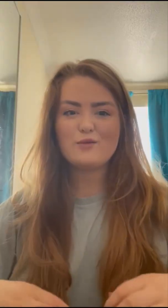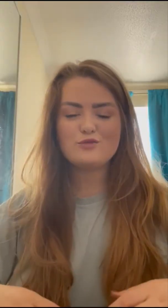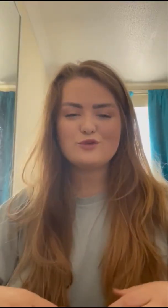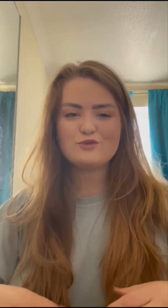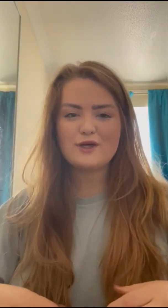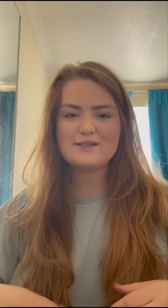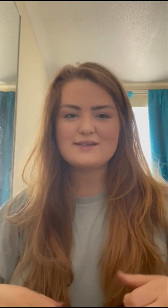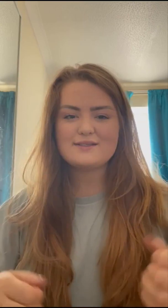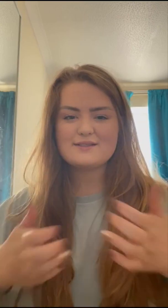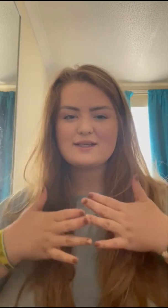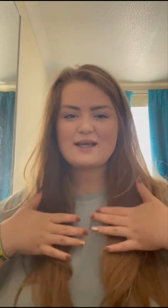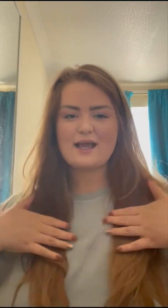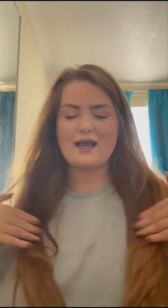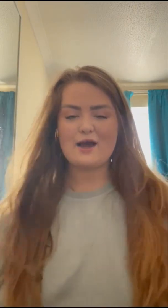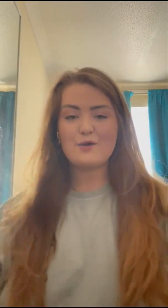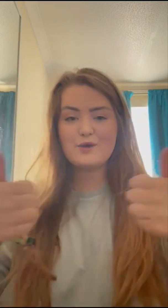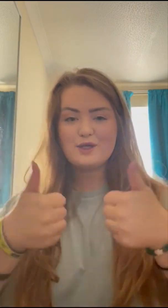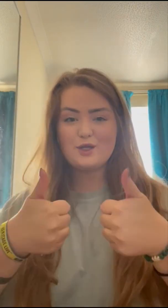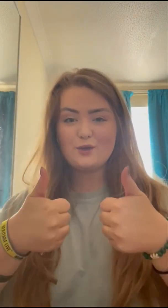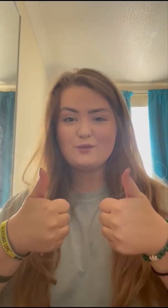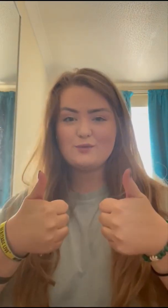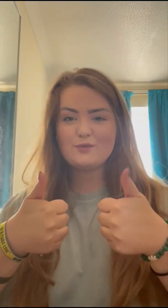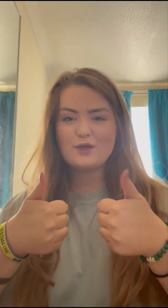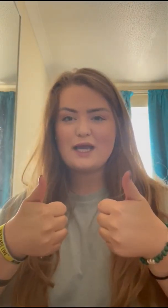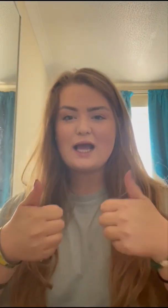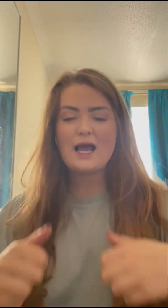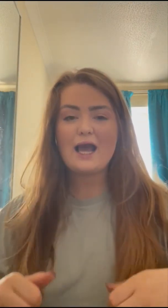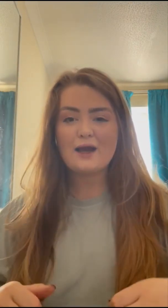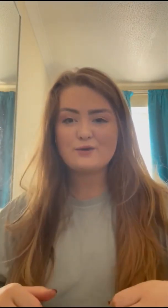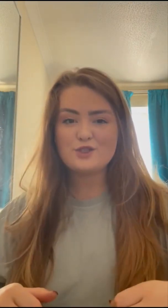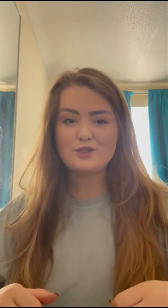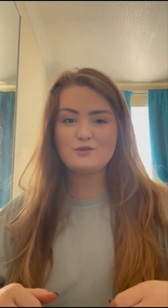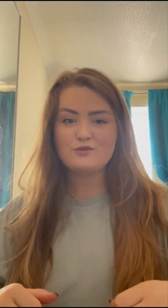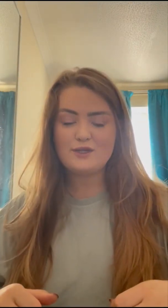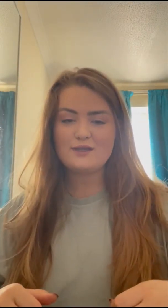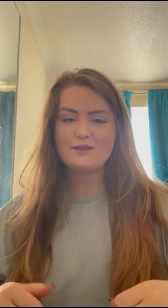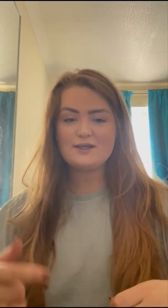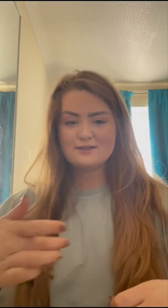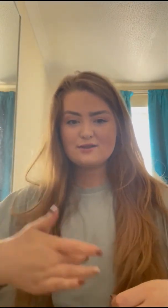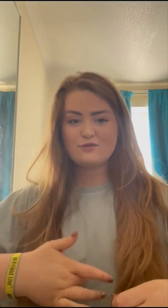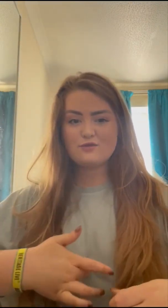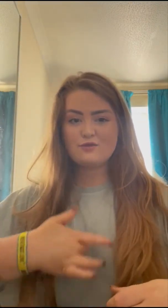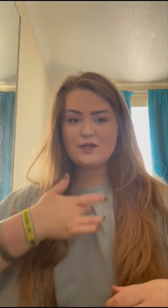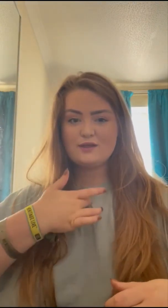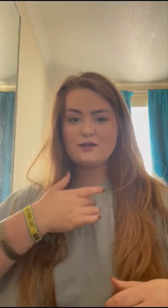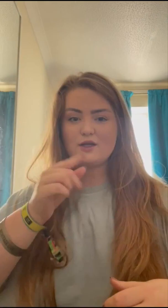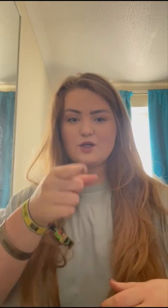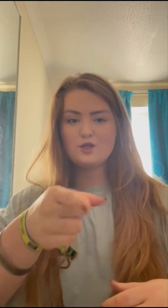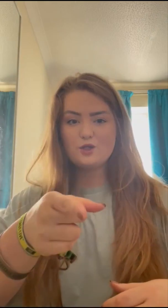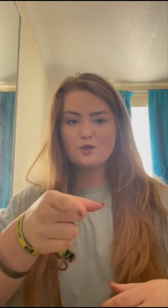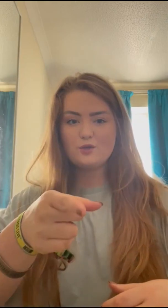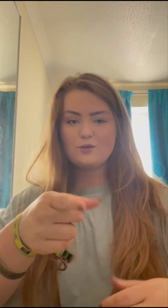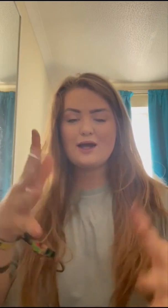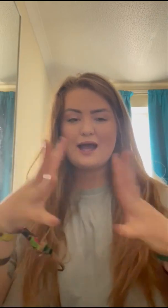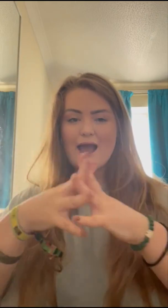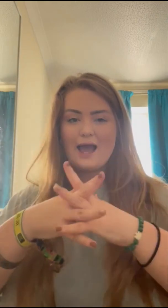Helpful phrases. How are you? How do you feel is feel you